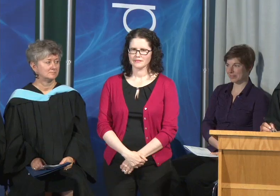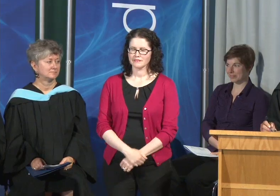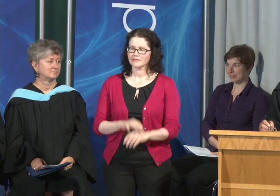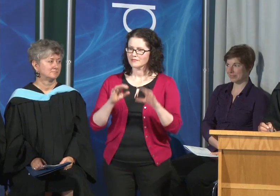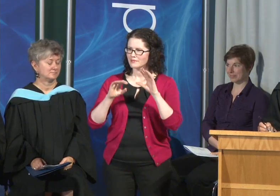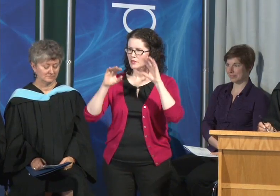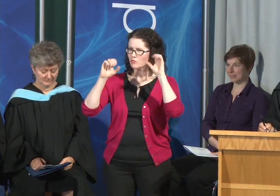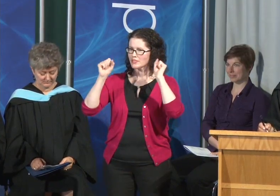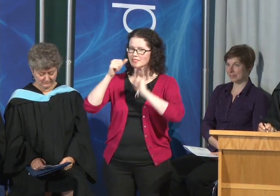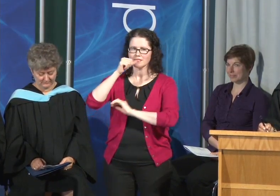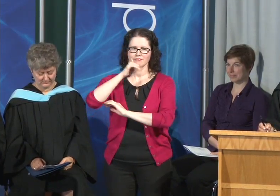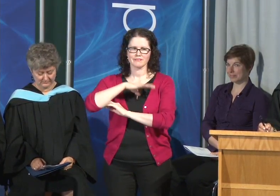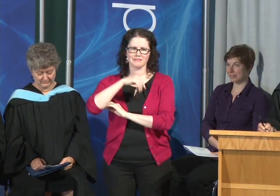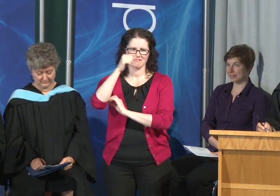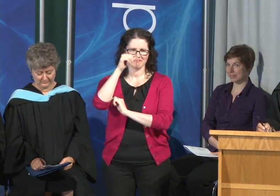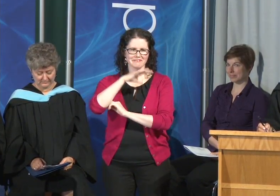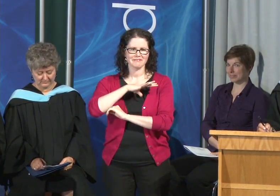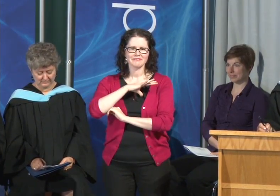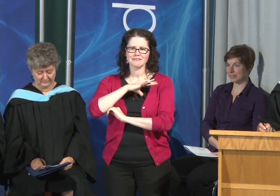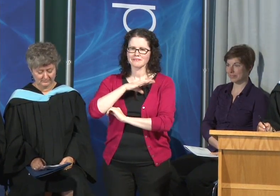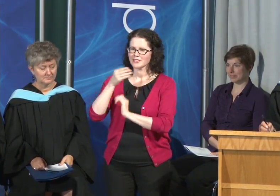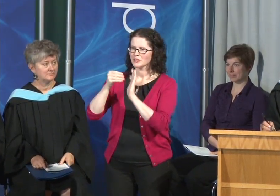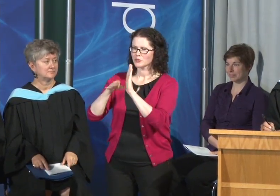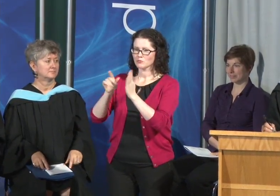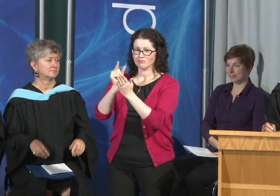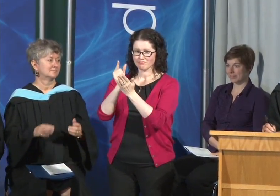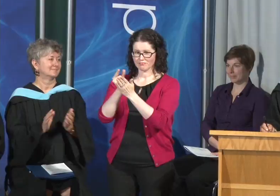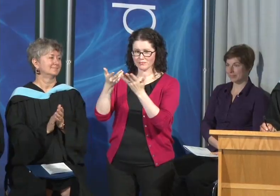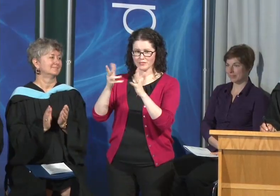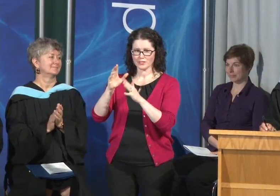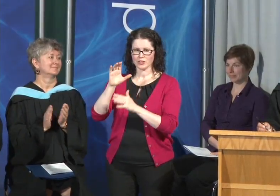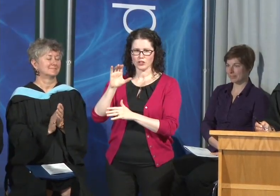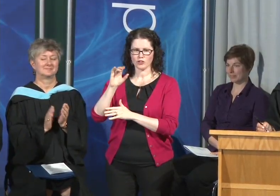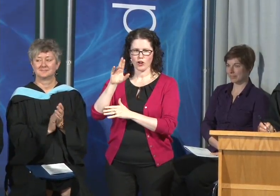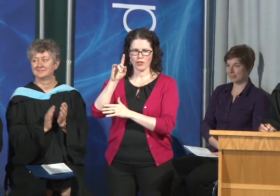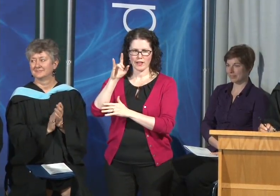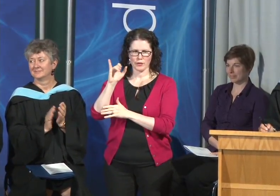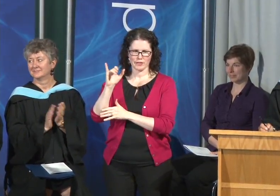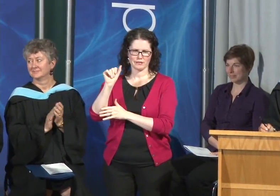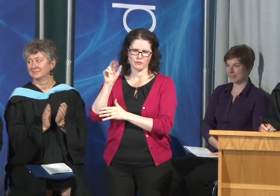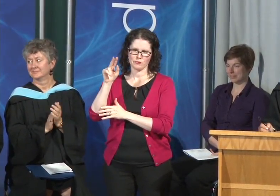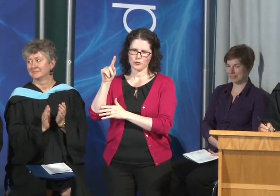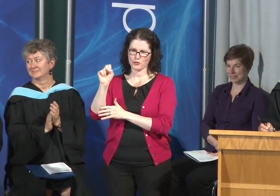Mr. President, ladies and gentlemen, the graduates in culinary arts.